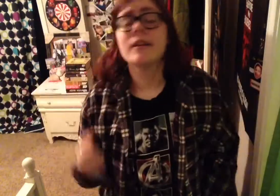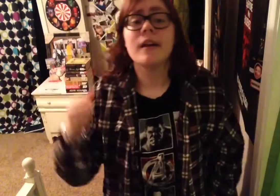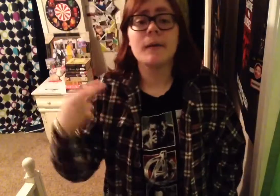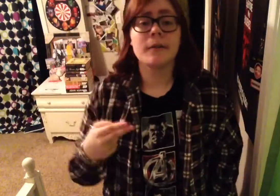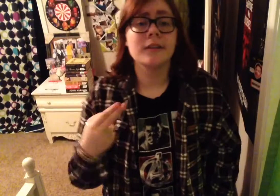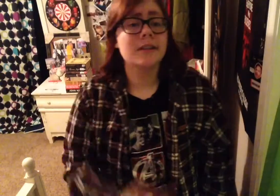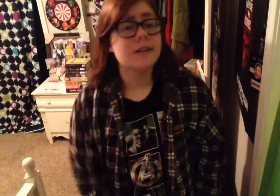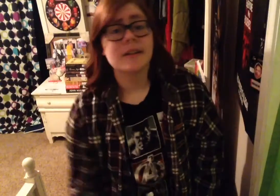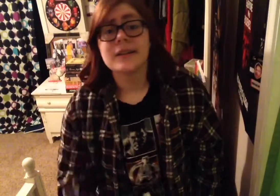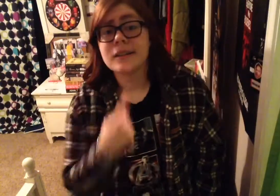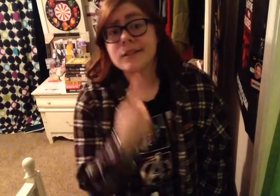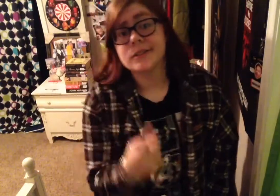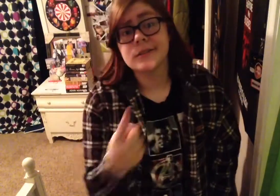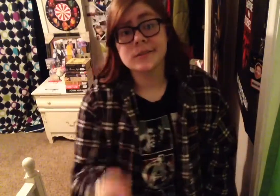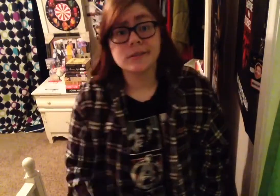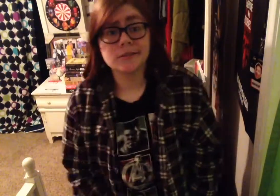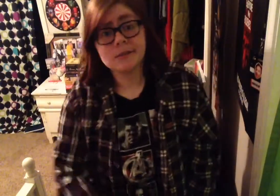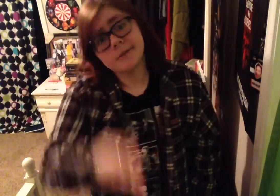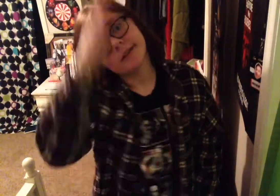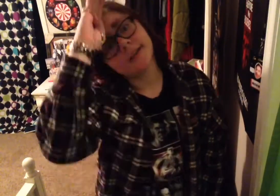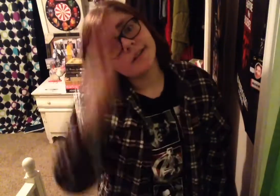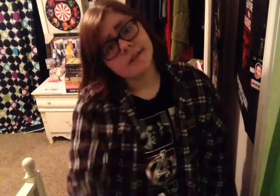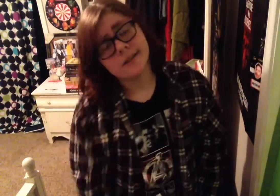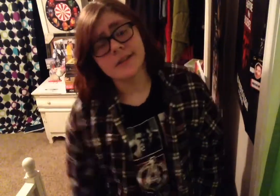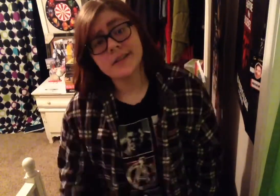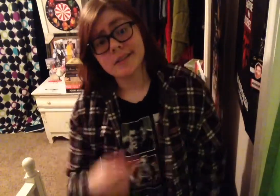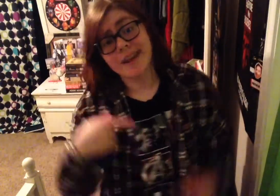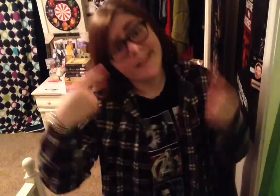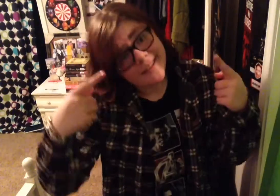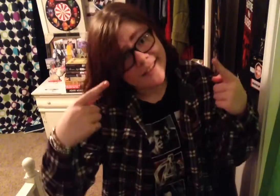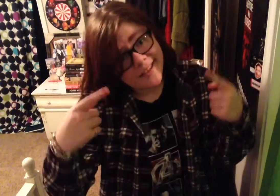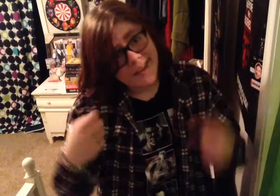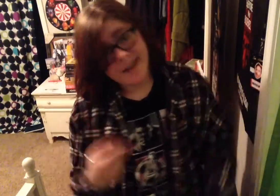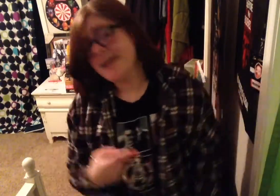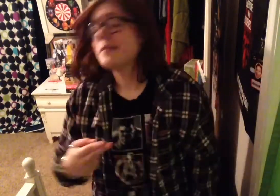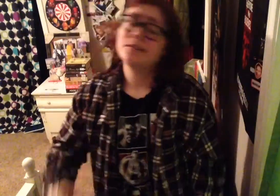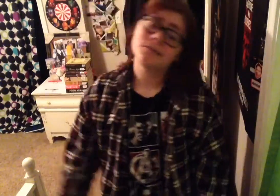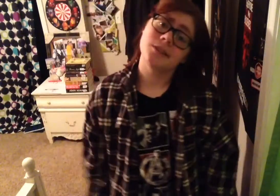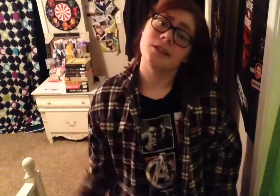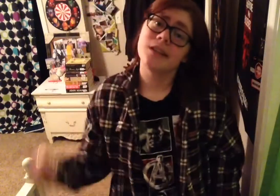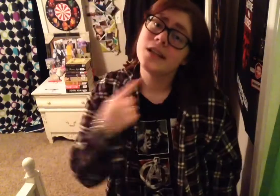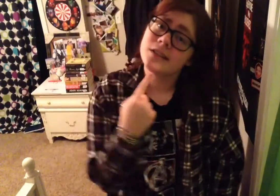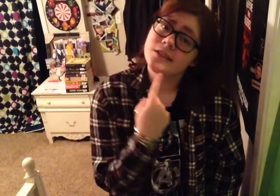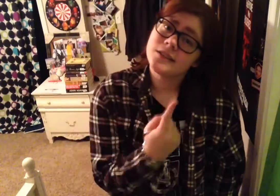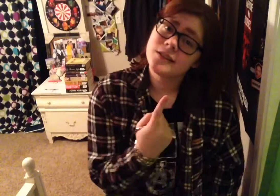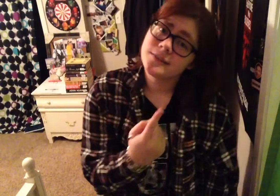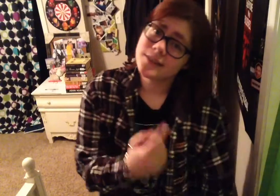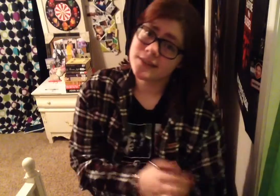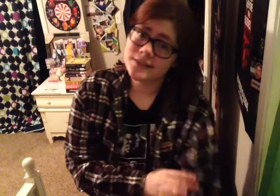Hamilton, privately calls him free old bastard in his taunts, Hamilton publishes his response.